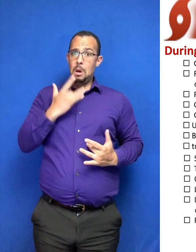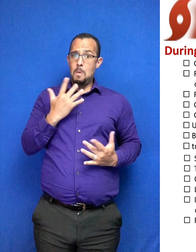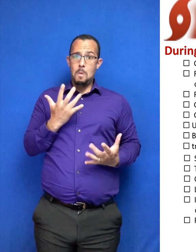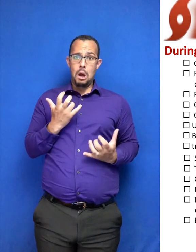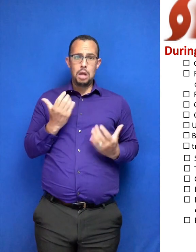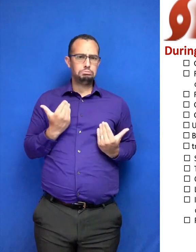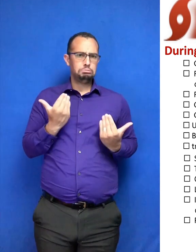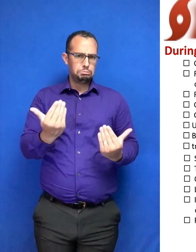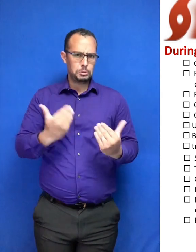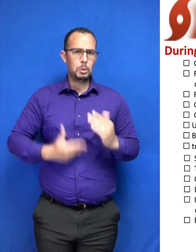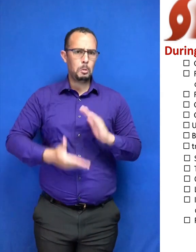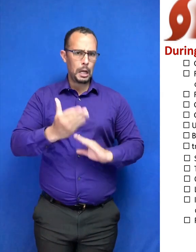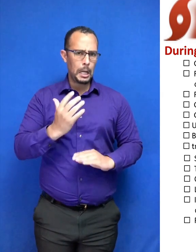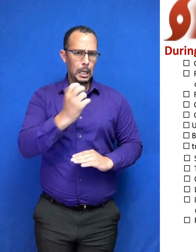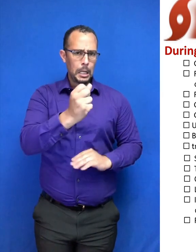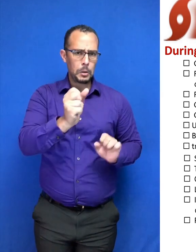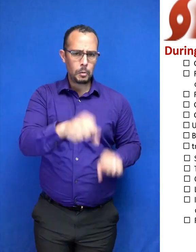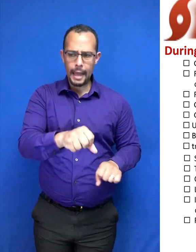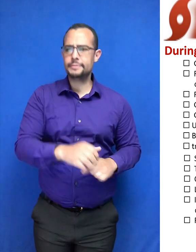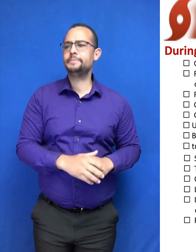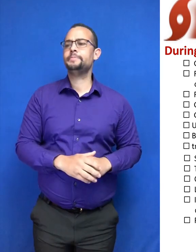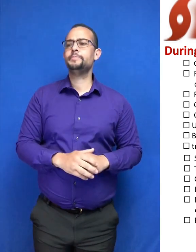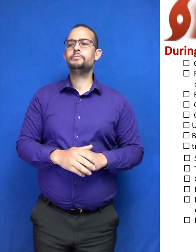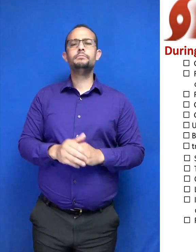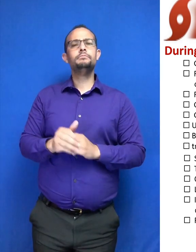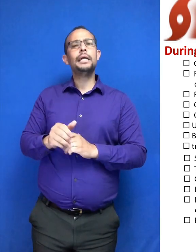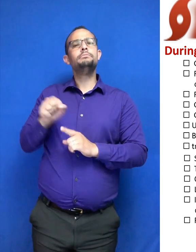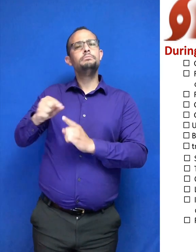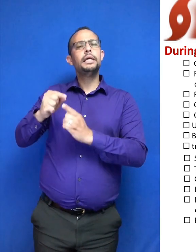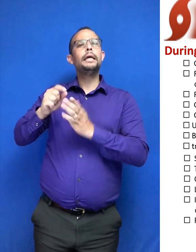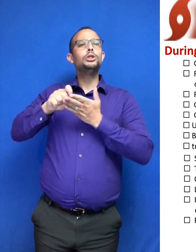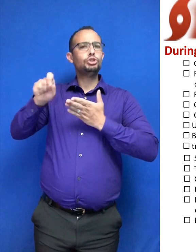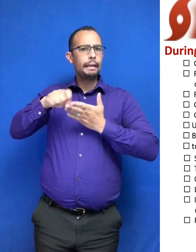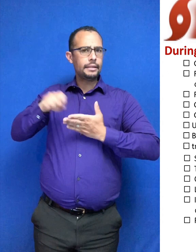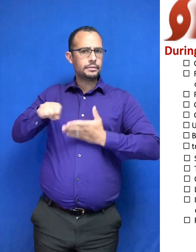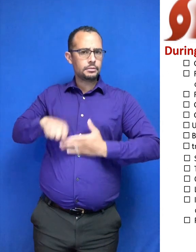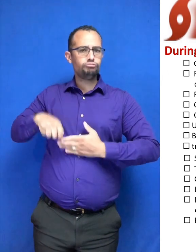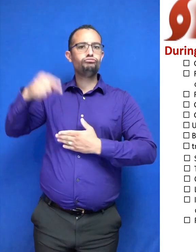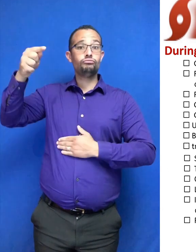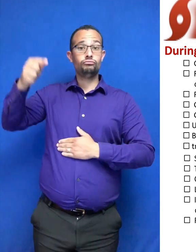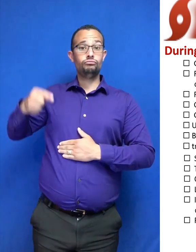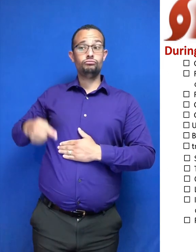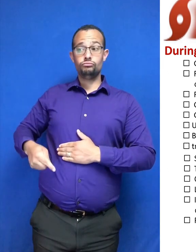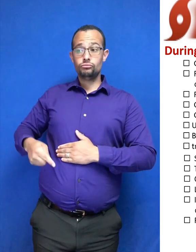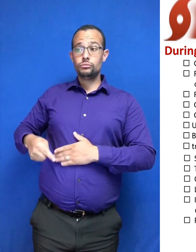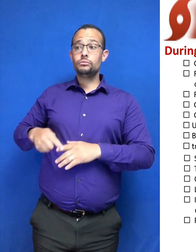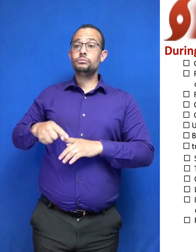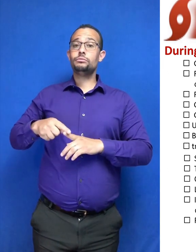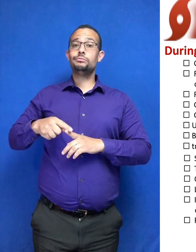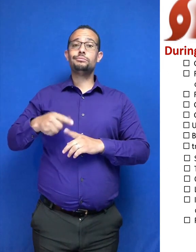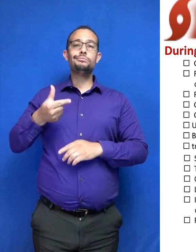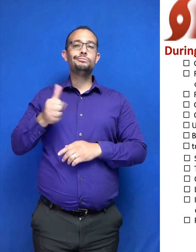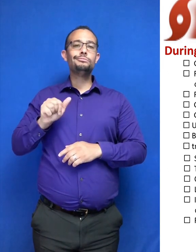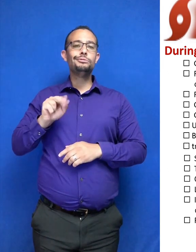Checklist to go through these items. Your generators, make sure that it's in good working condition. You have extension cords. You have enough oil